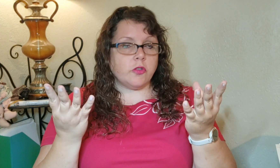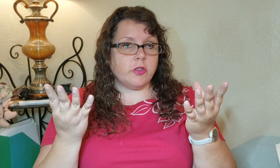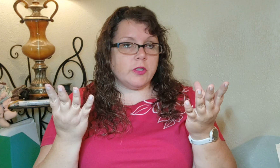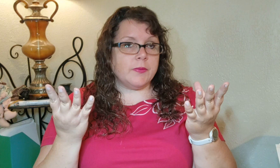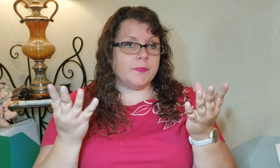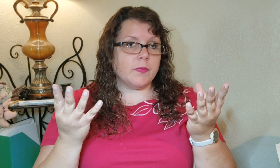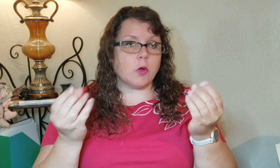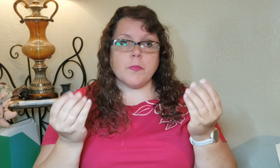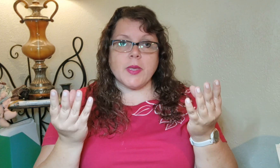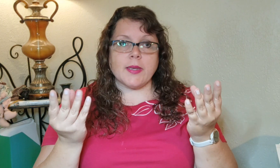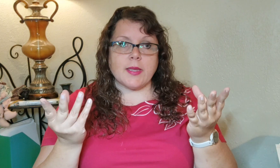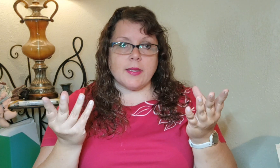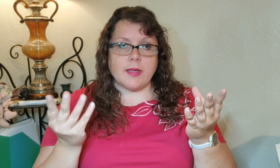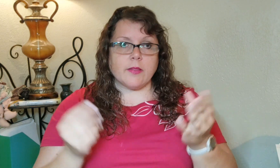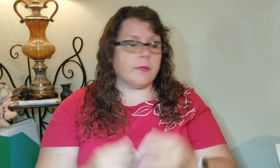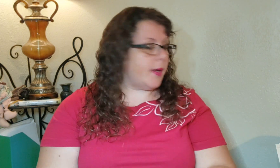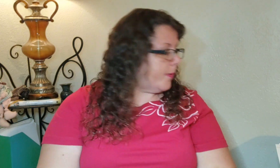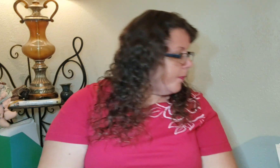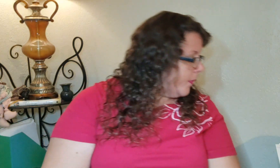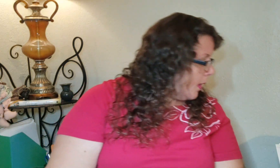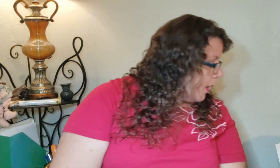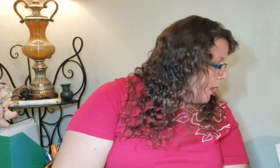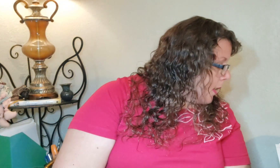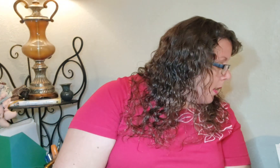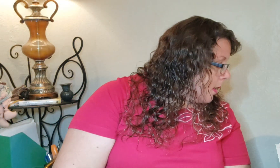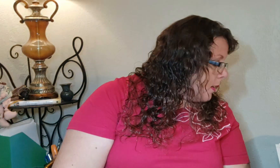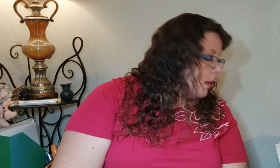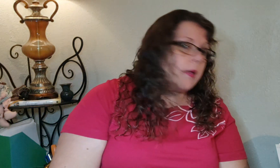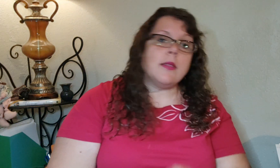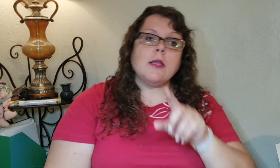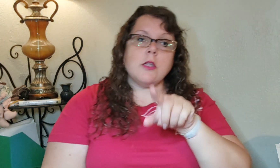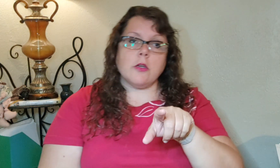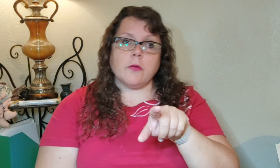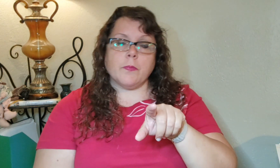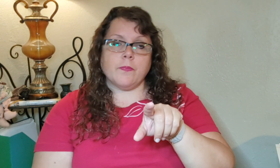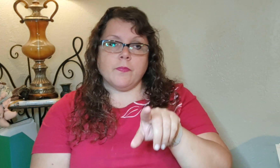much or many, either way, and then you.